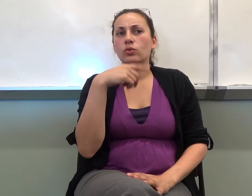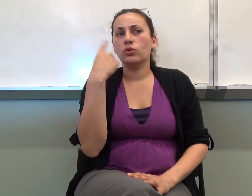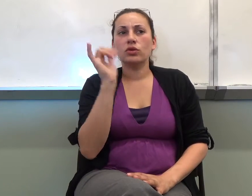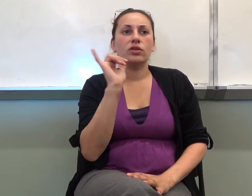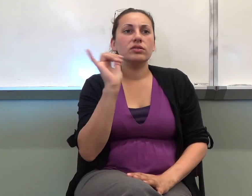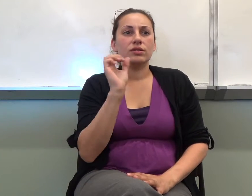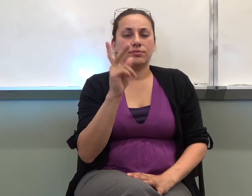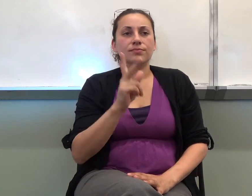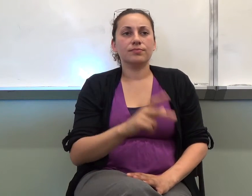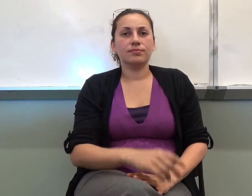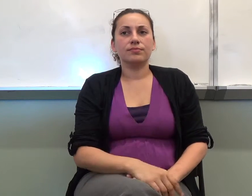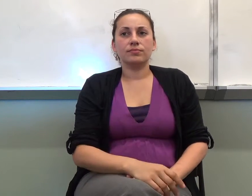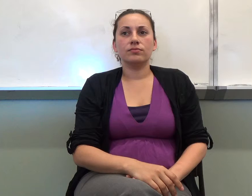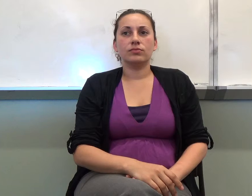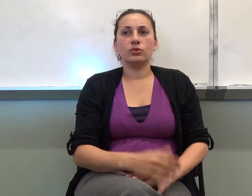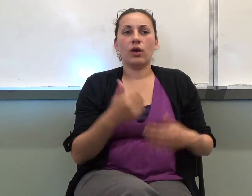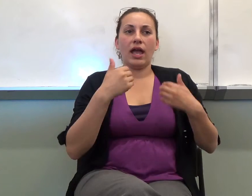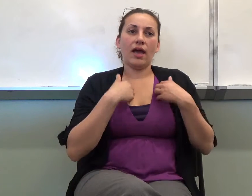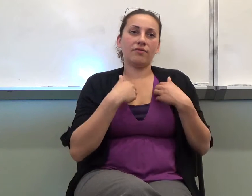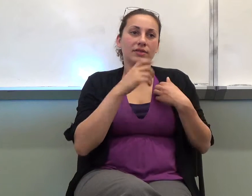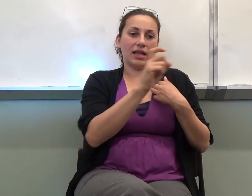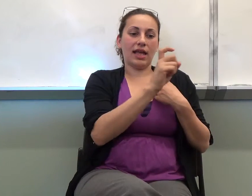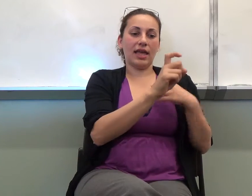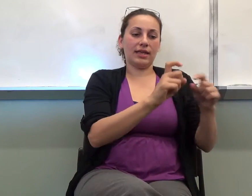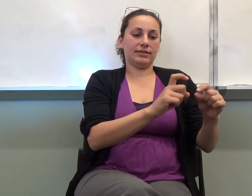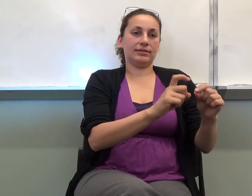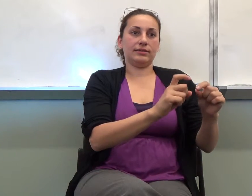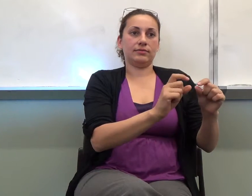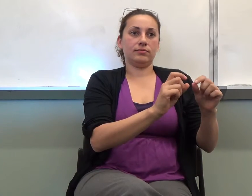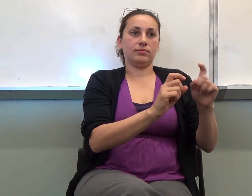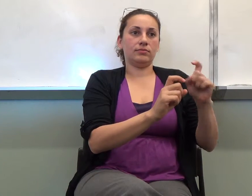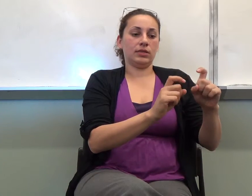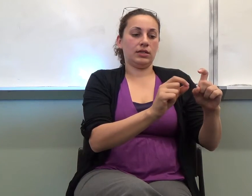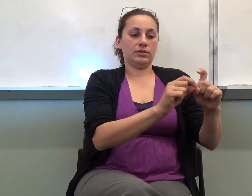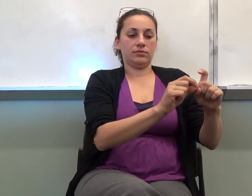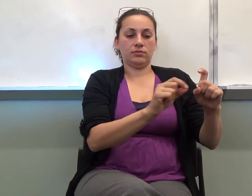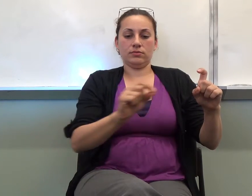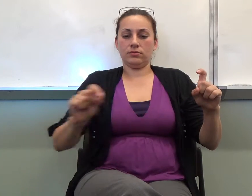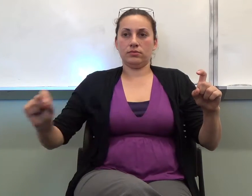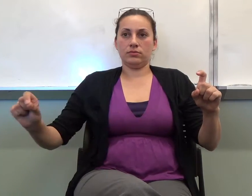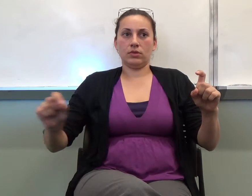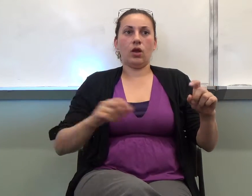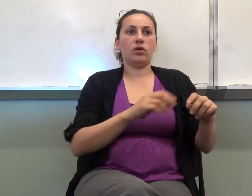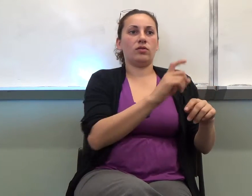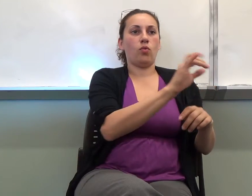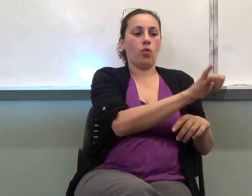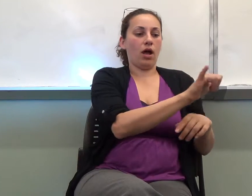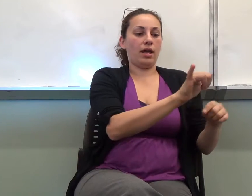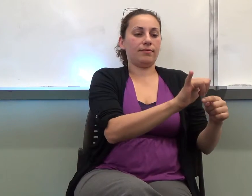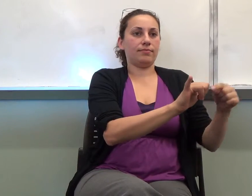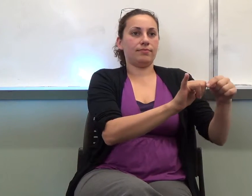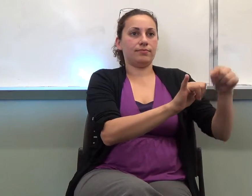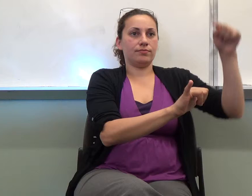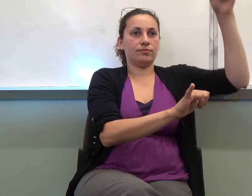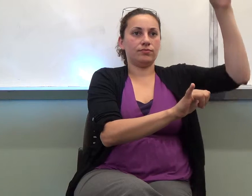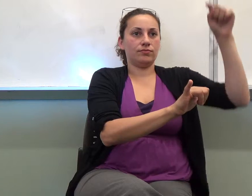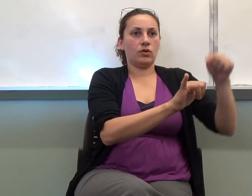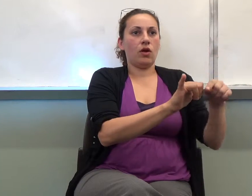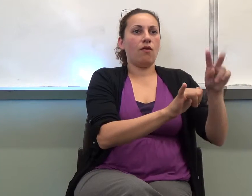So we put up our axes, our vertical axis. Now, what do you think is going to be on the vertical axis? Class. No, they put